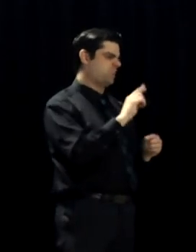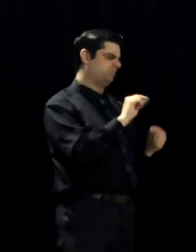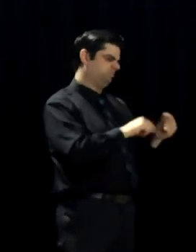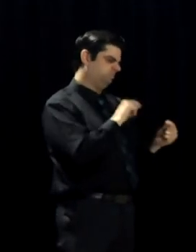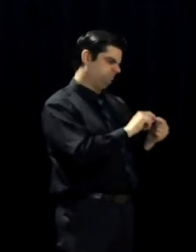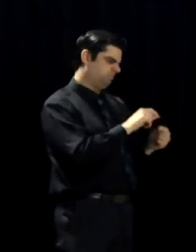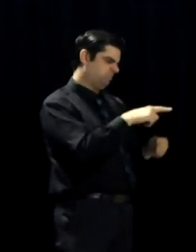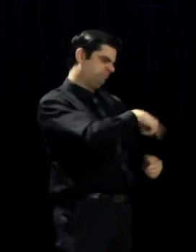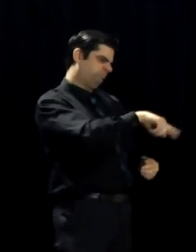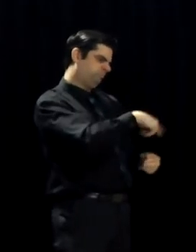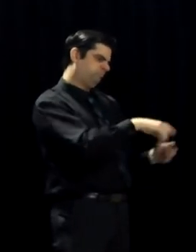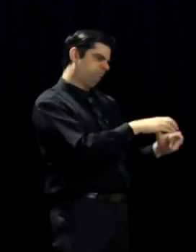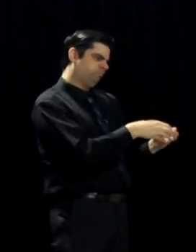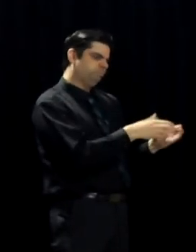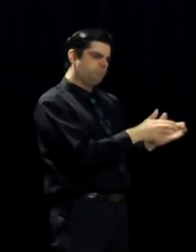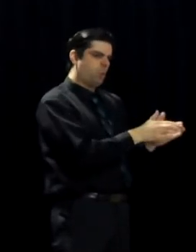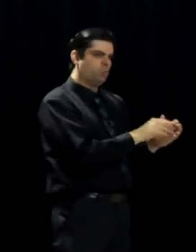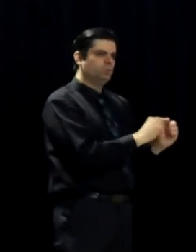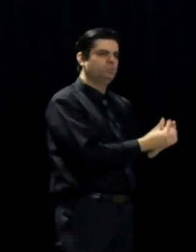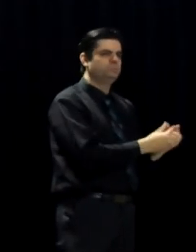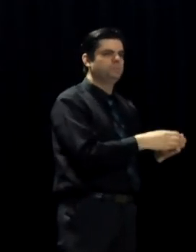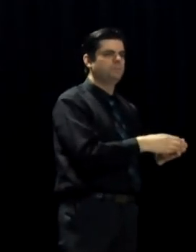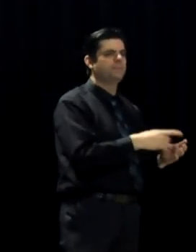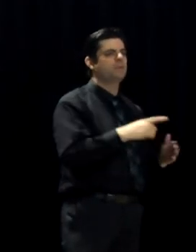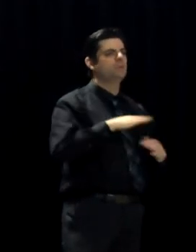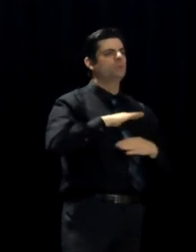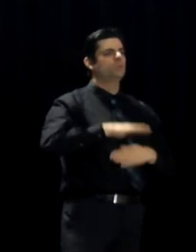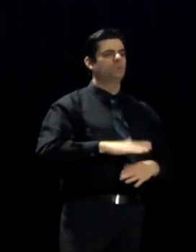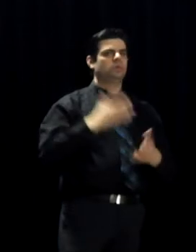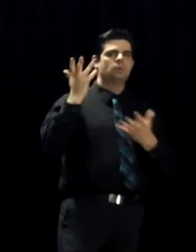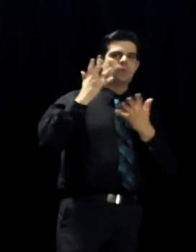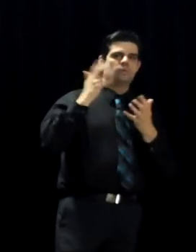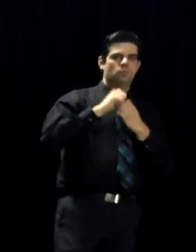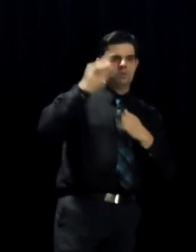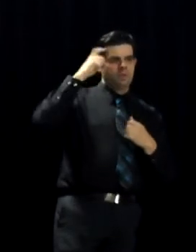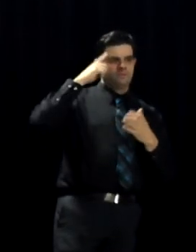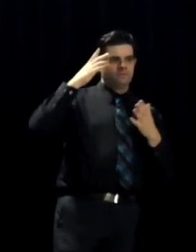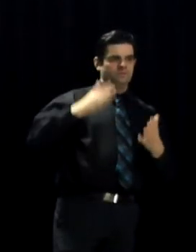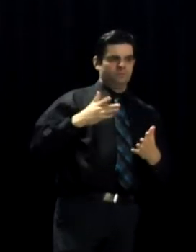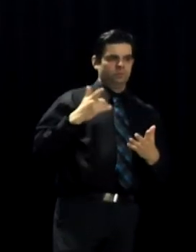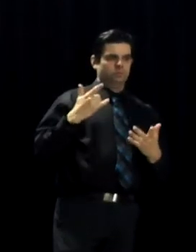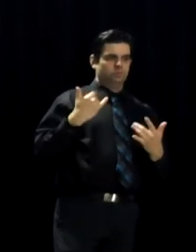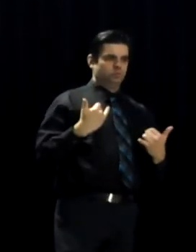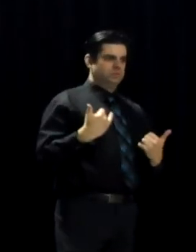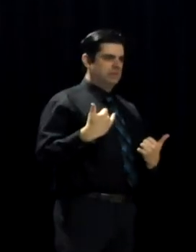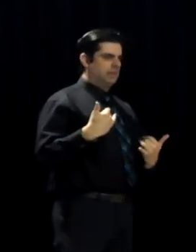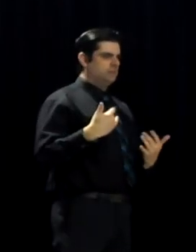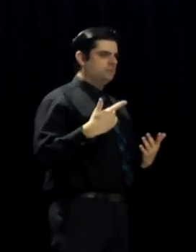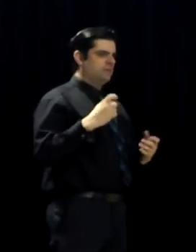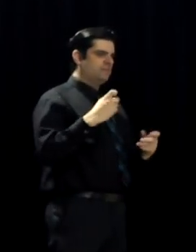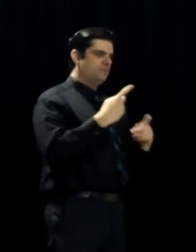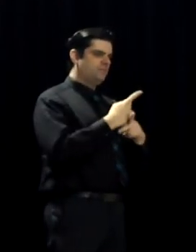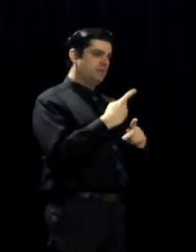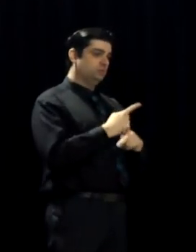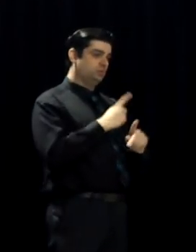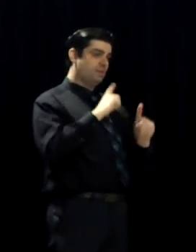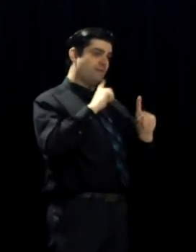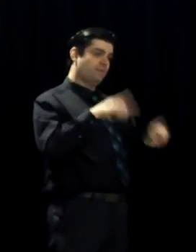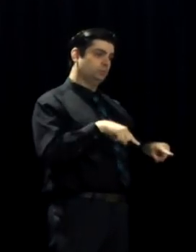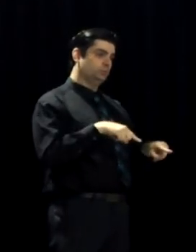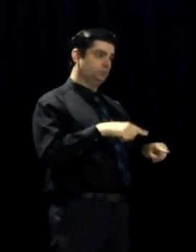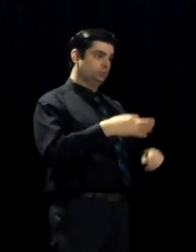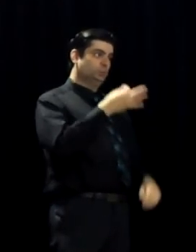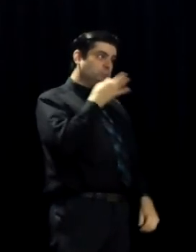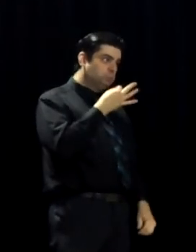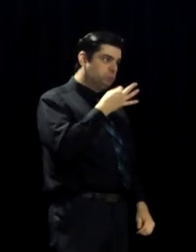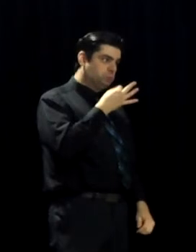largest counties. Had a conversation because regionally we probably have to figure out an answer for some of the smaller counties as well